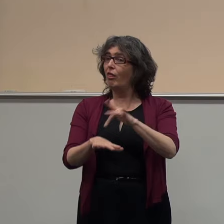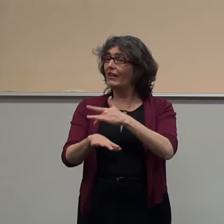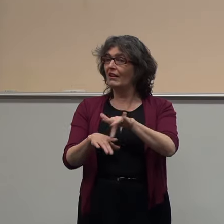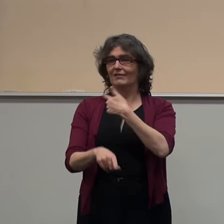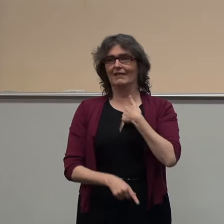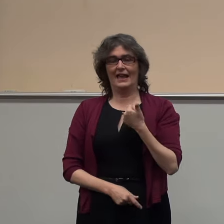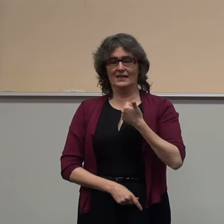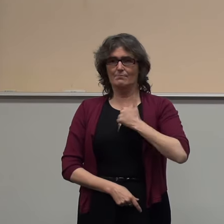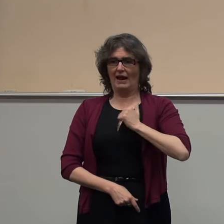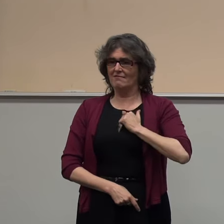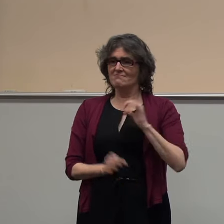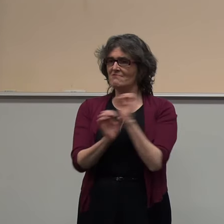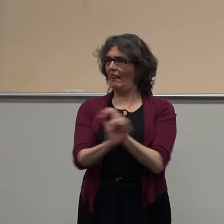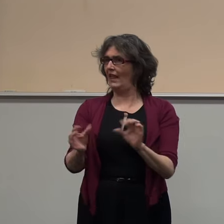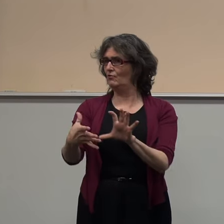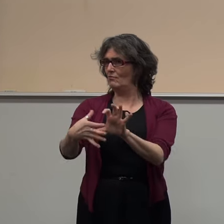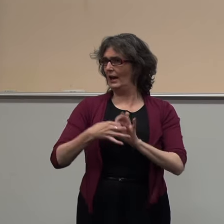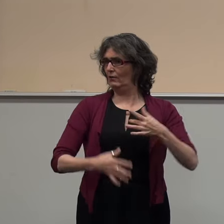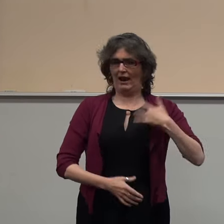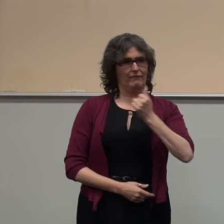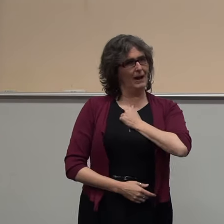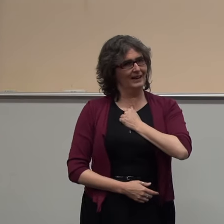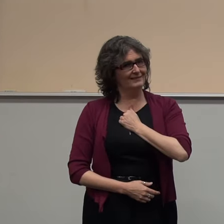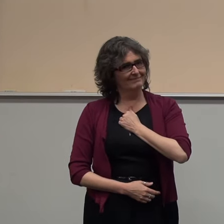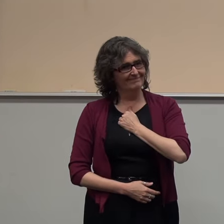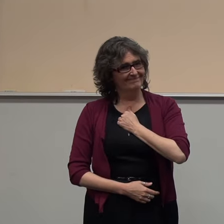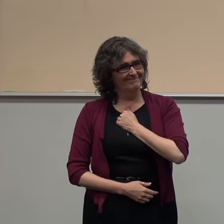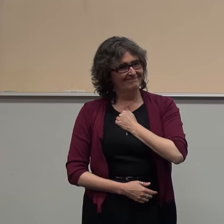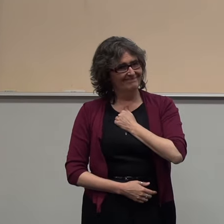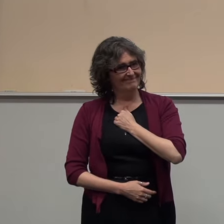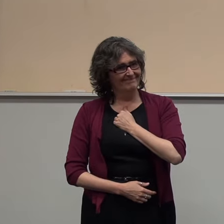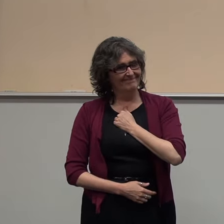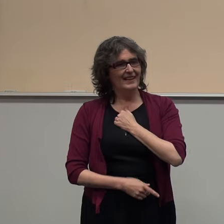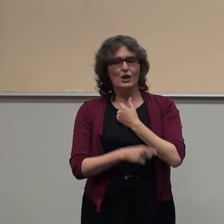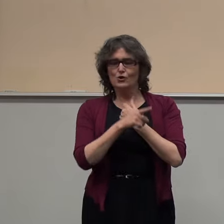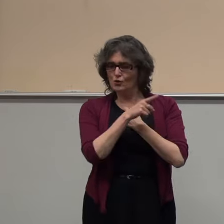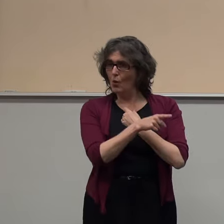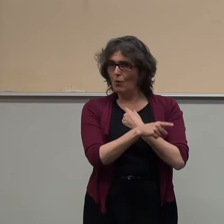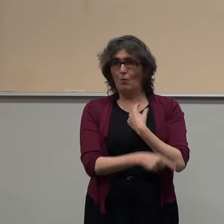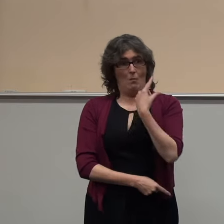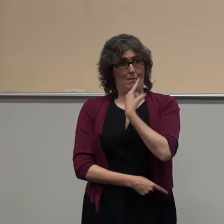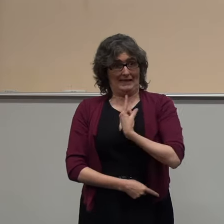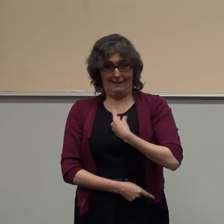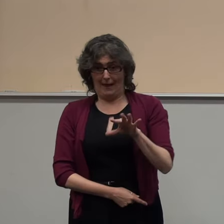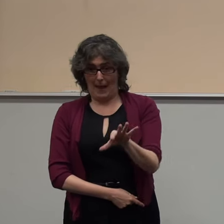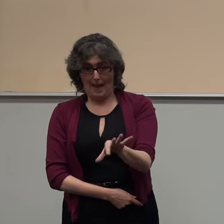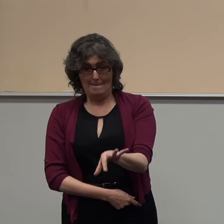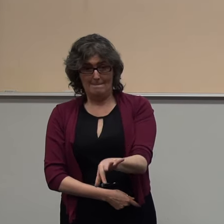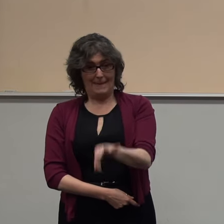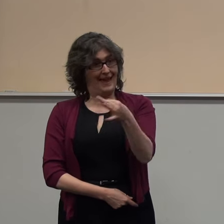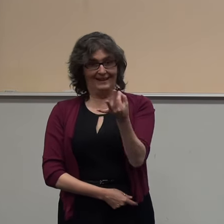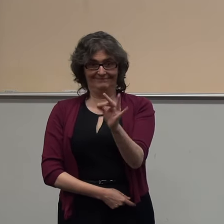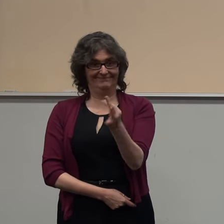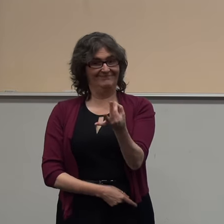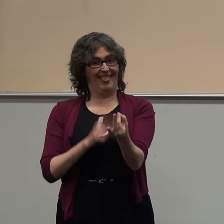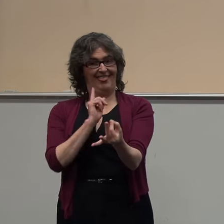deaf people to come in, you have to give them something that's got some relevance. So I wouldn't choose a show specifically like that, because I